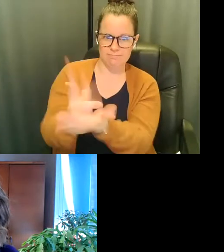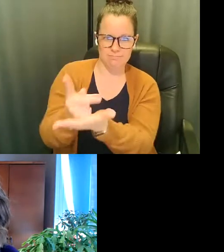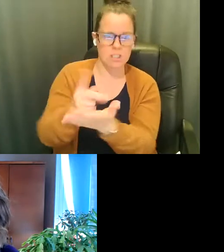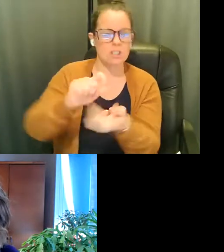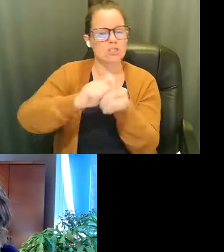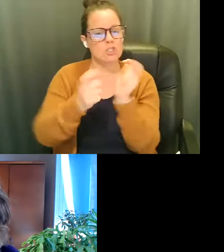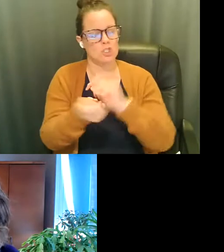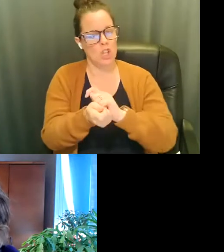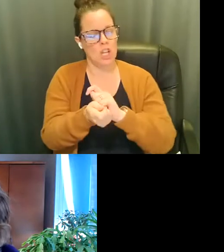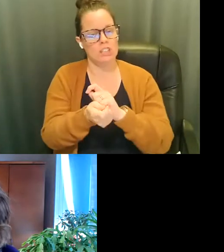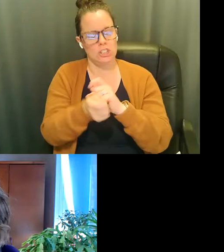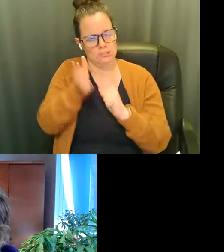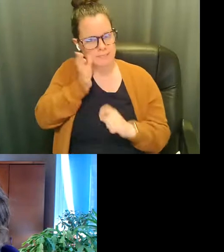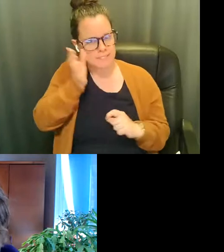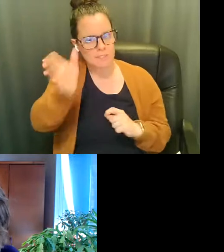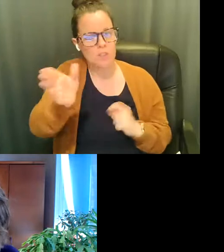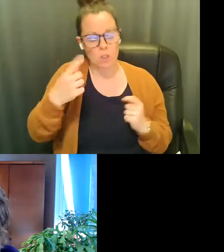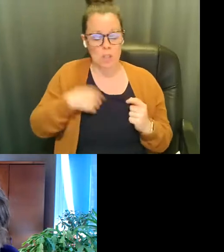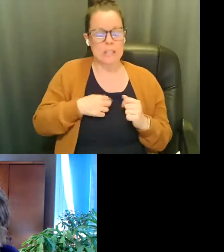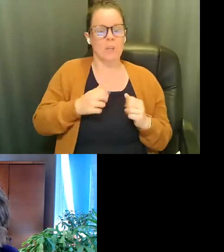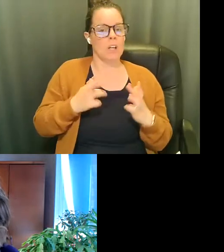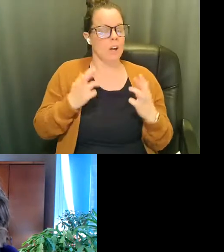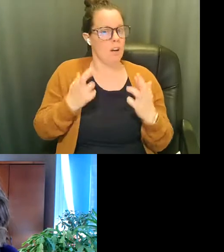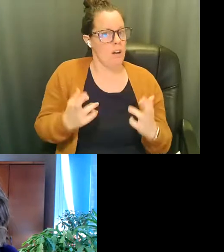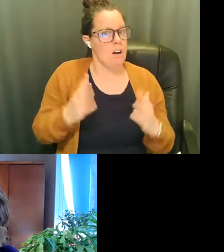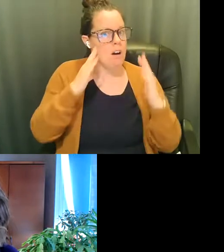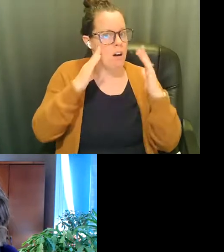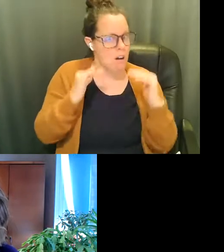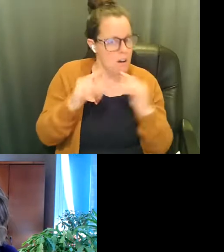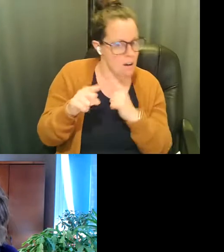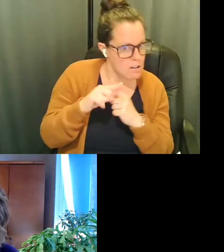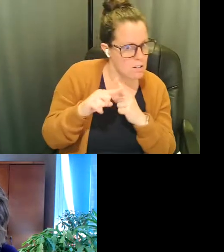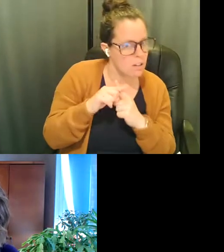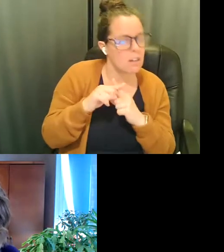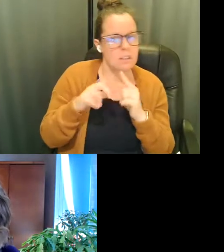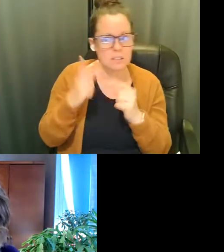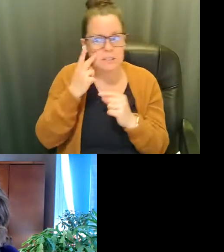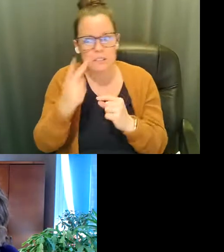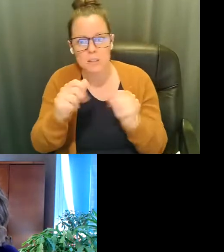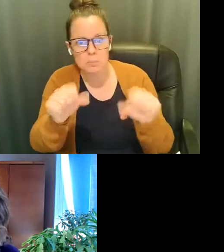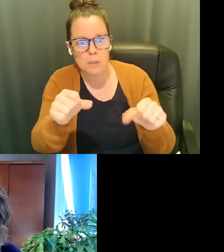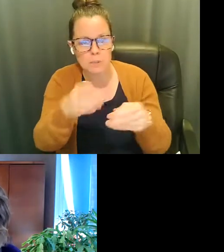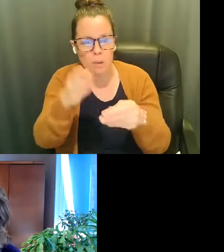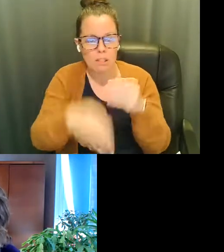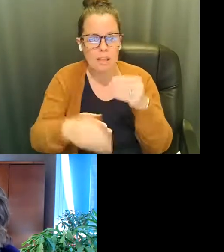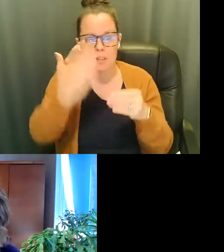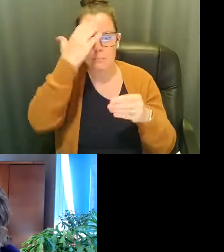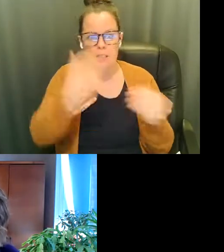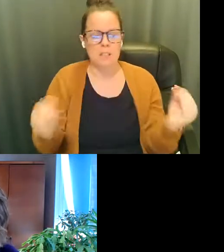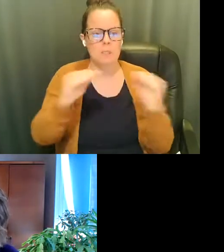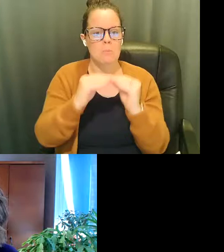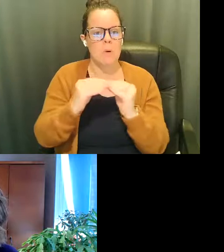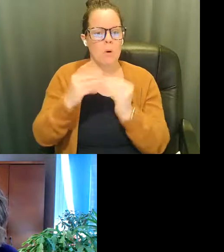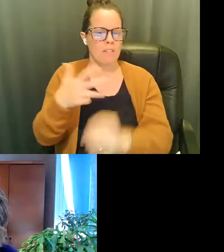pandemic. We too are cautiously optimistic as we see light at the end of the tunnel due to a more steady supply